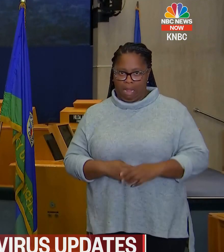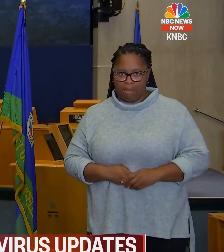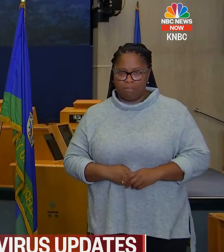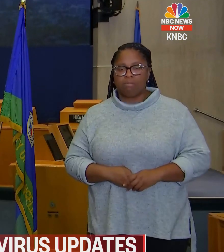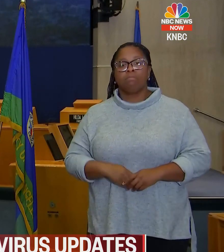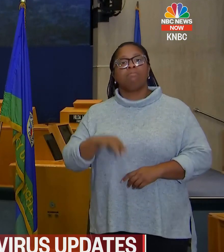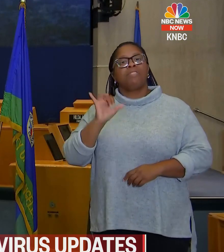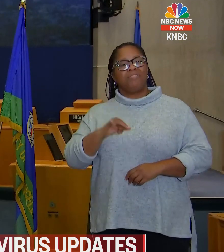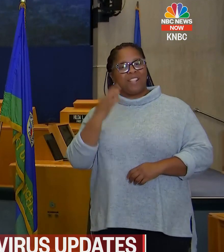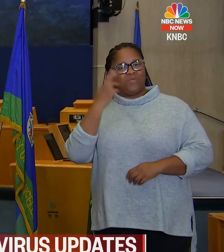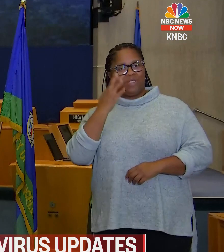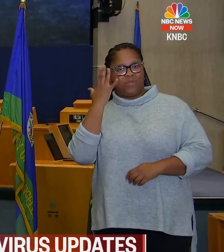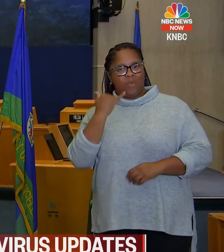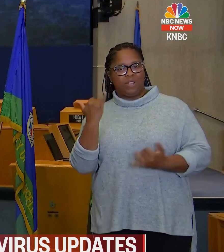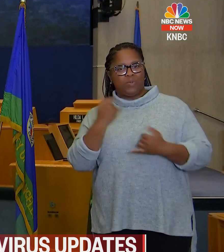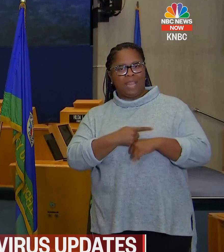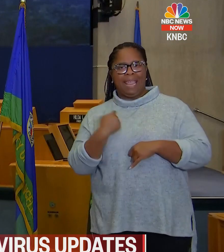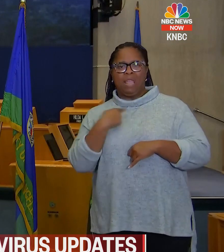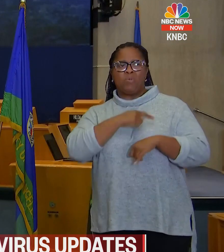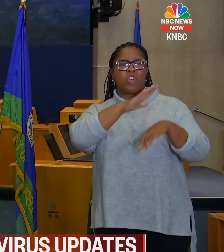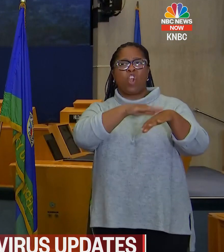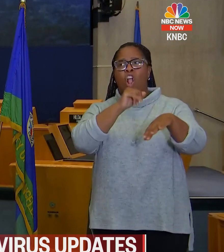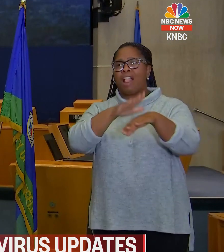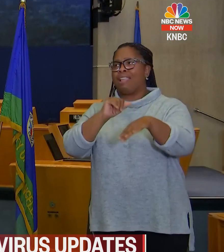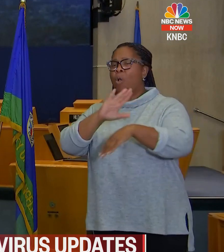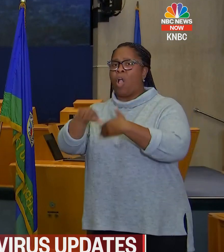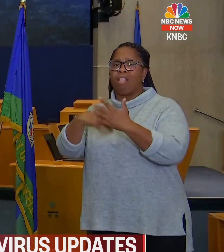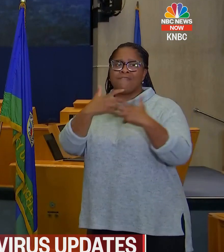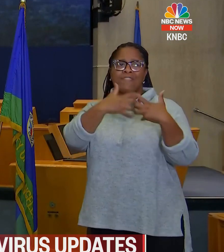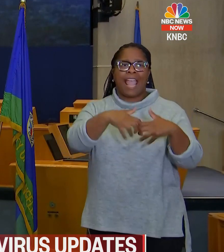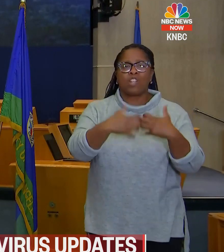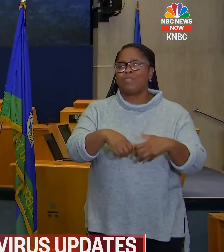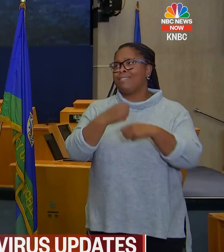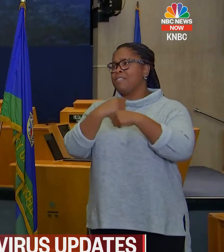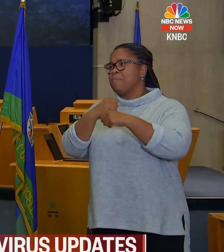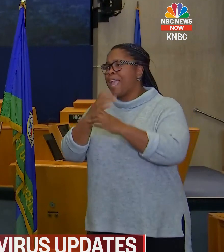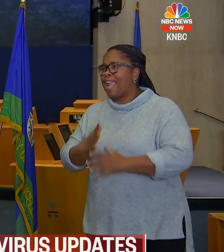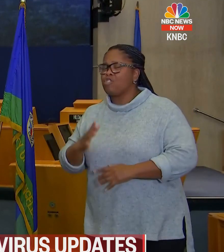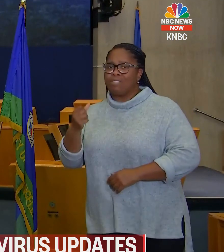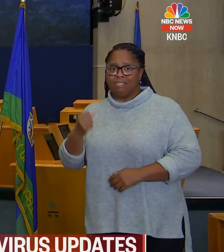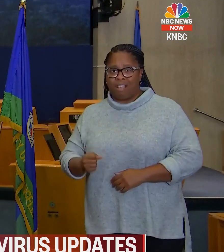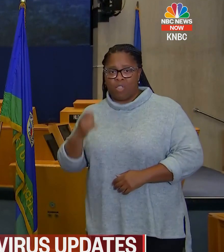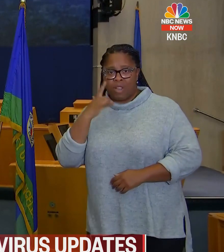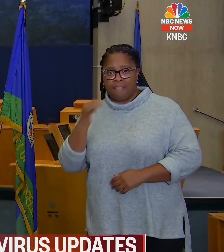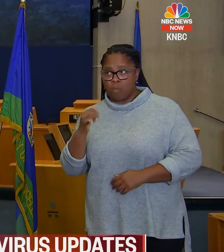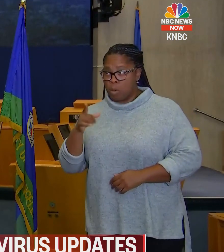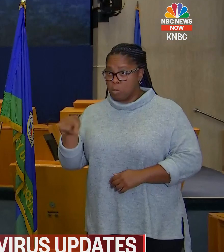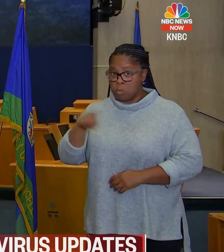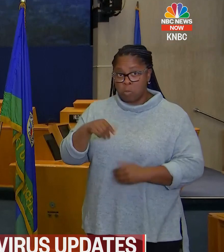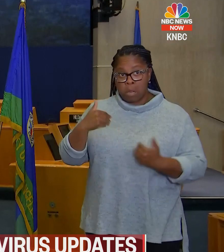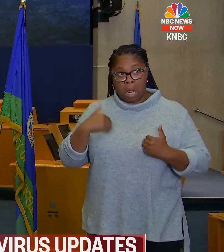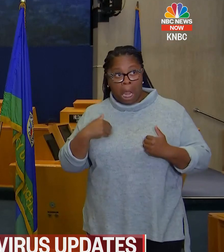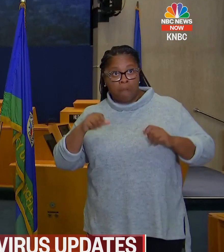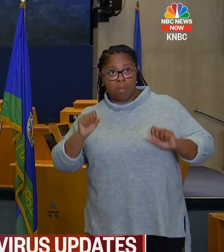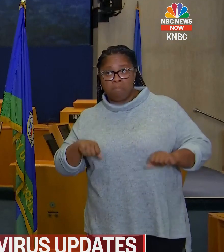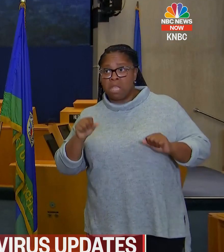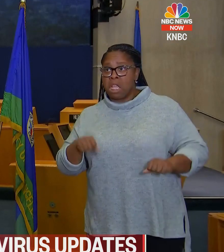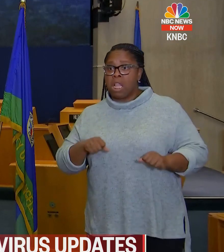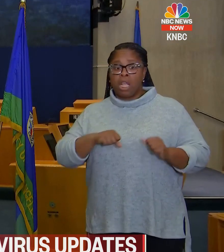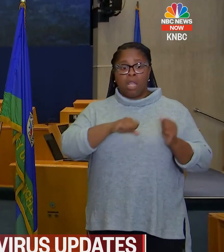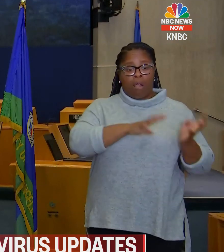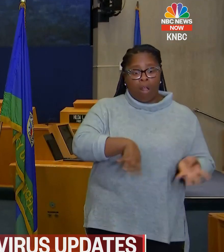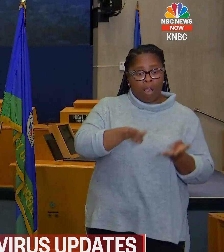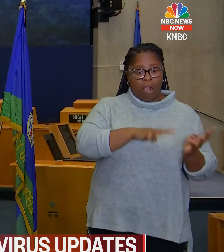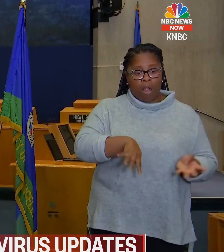is why today we are calling on all factories and manufacturers in Southern California who have the ability to convert their production